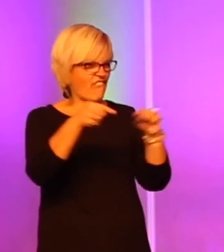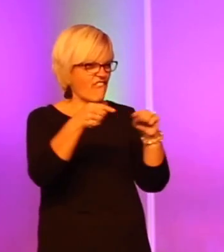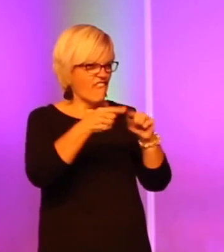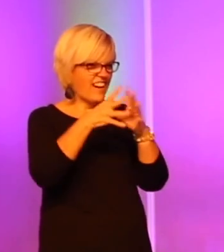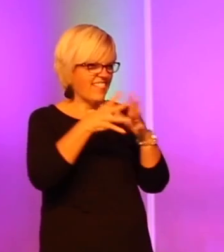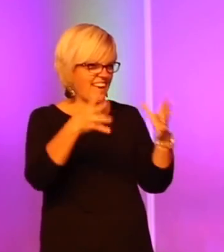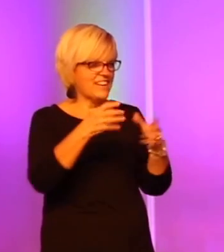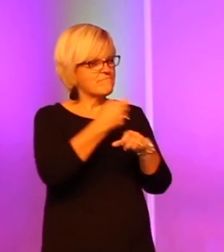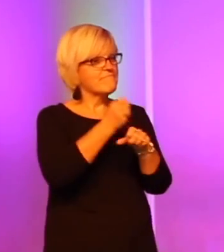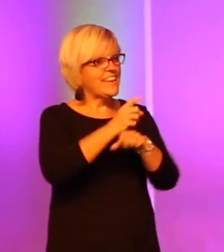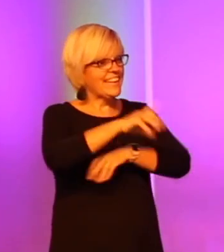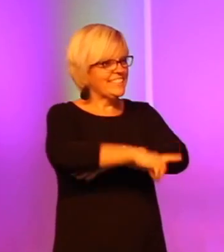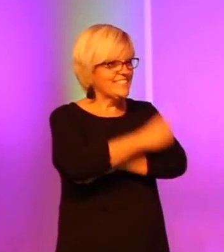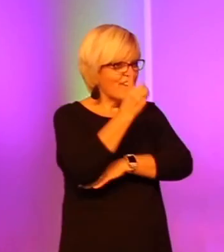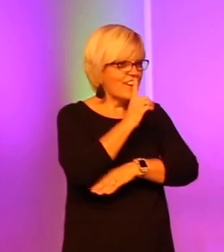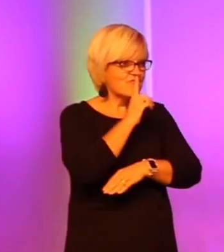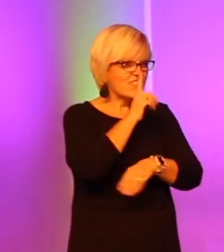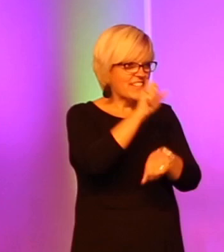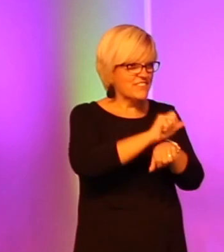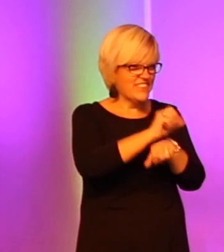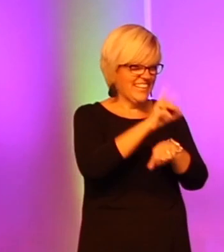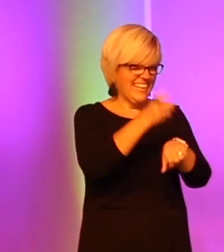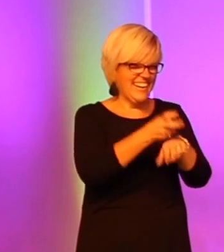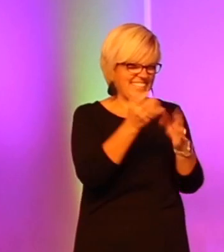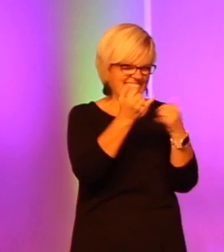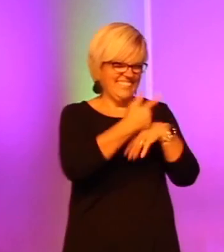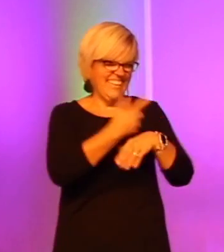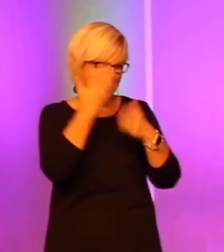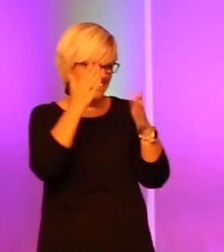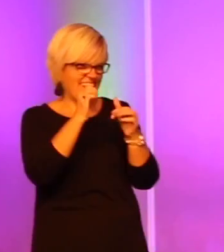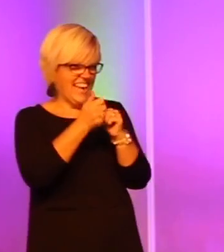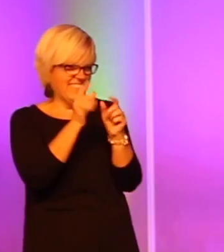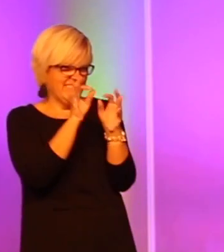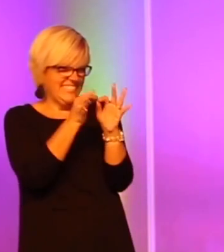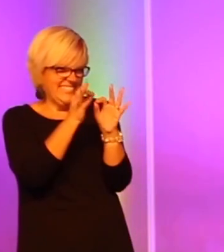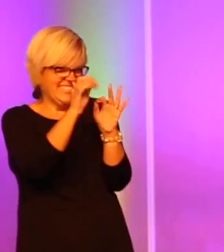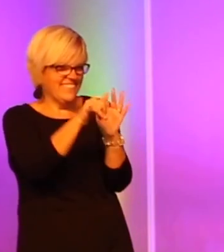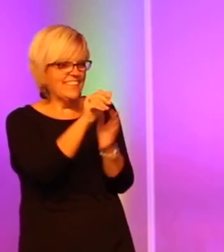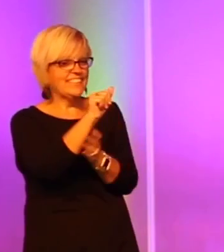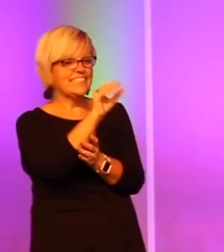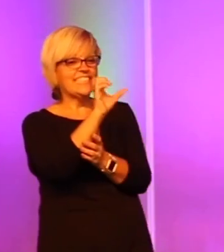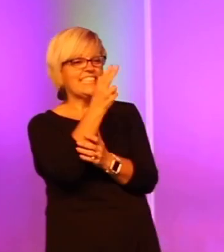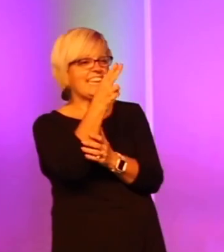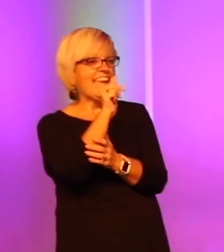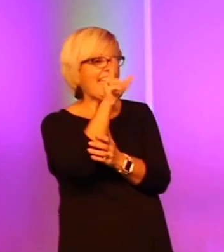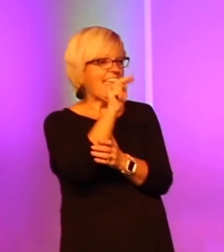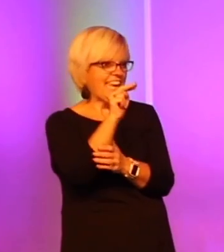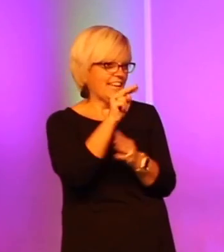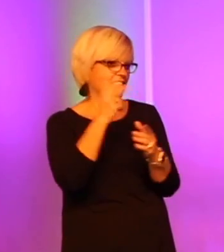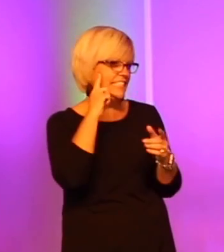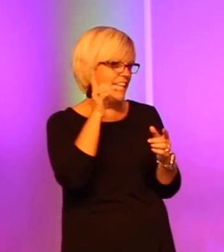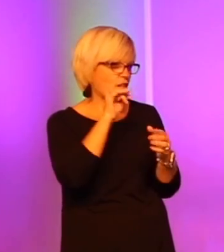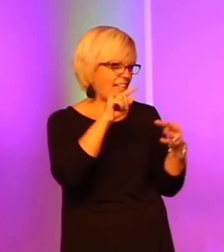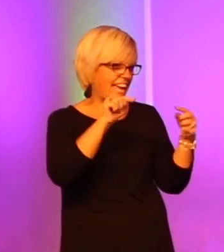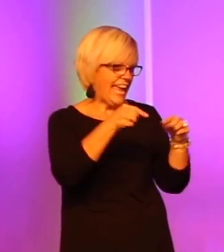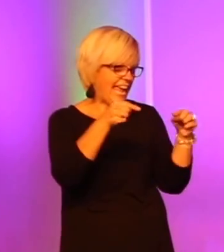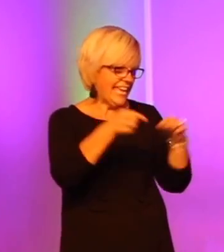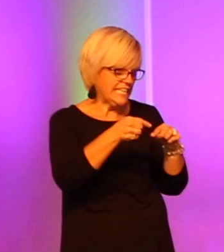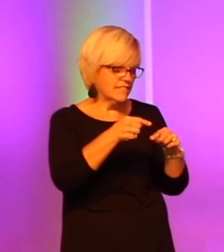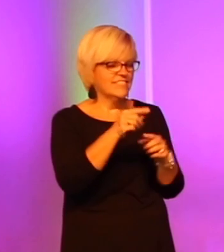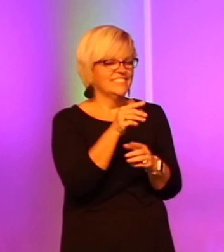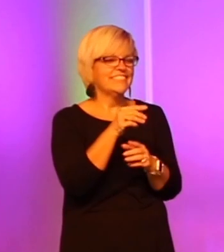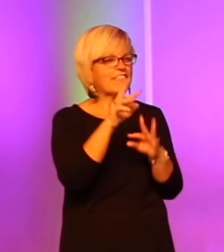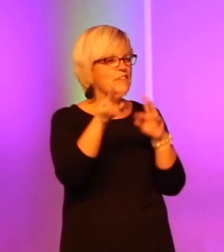So I'm making Dawn work really hard today. All right. So Achan here, he's an Israelite. And the people of Israel